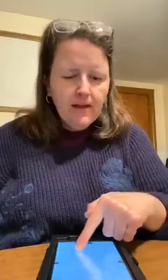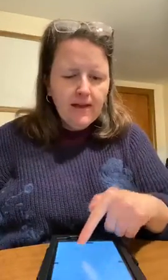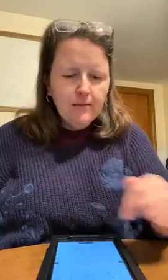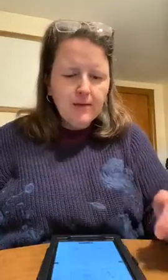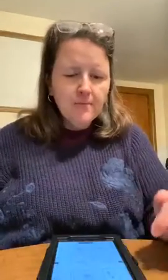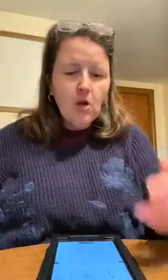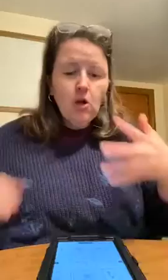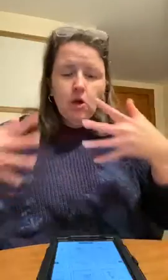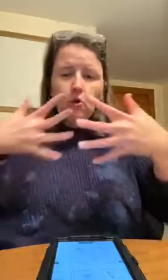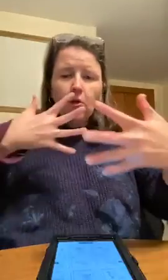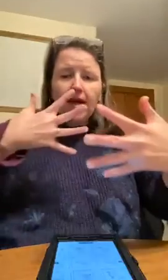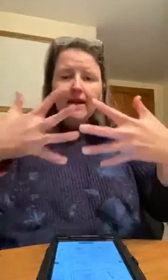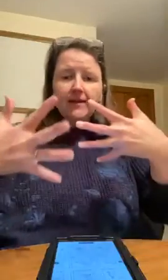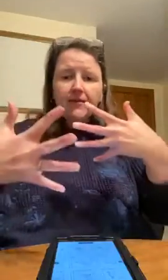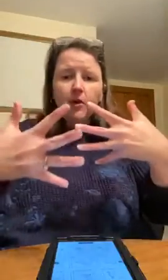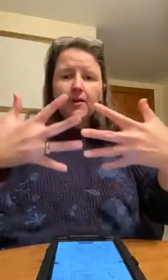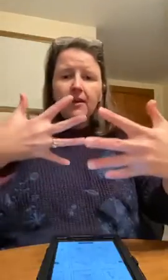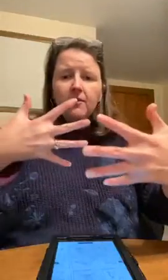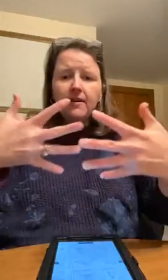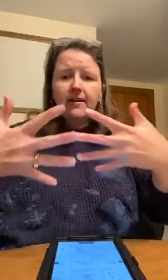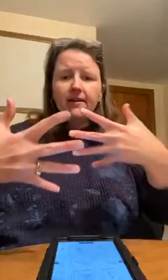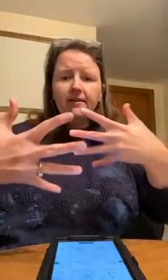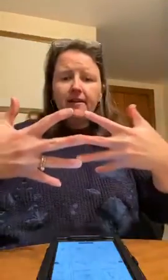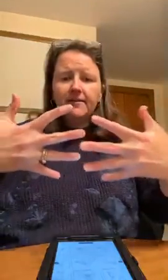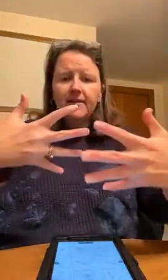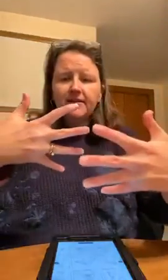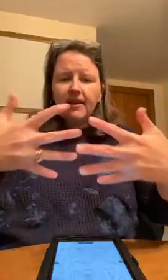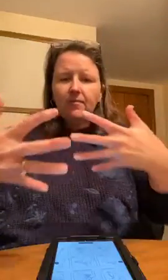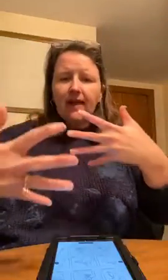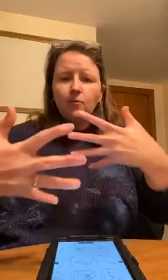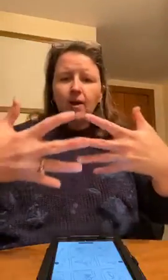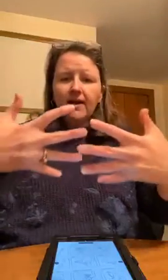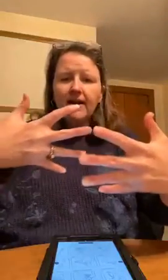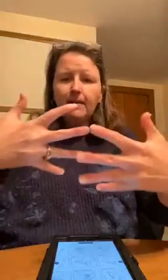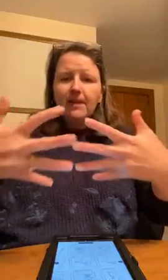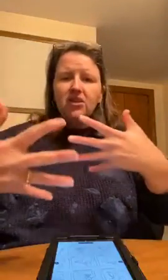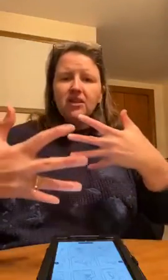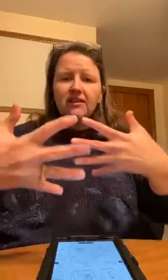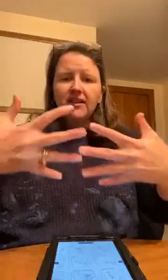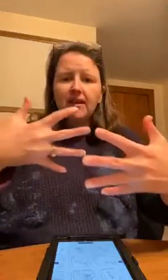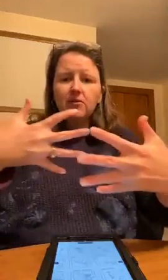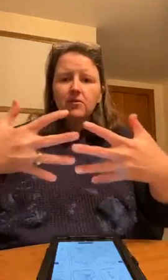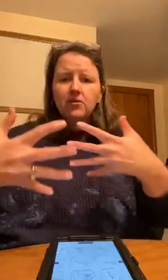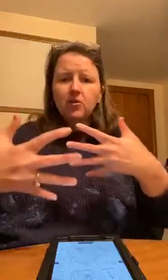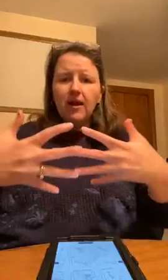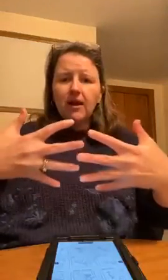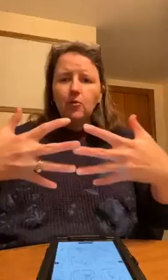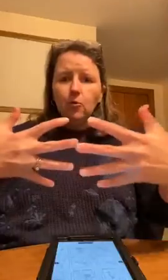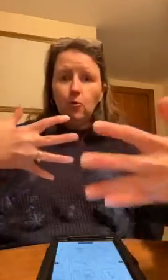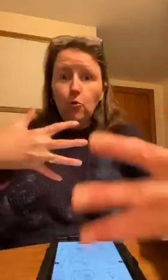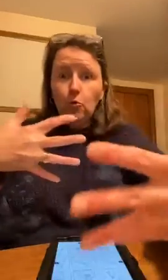Anyway, gray. So here is, it's like black and white kind of meshing together. Gray.